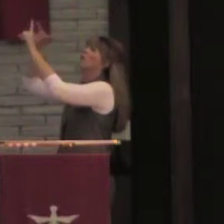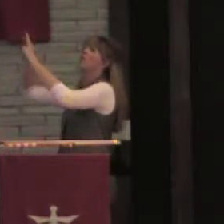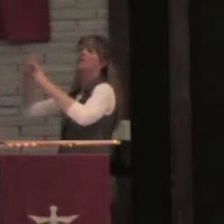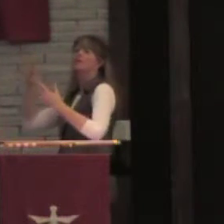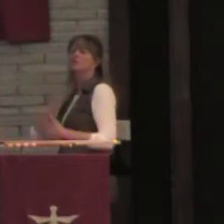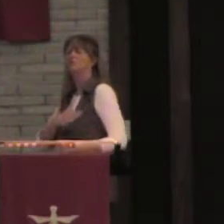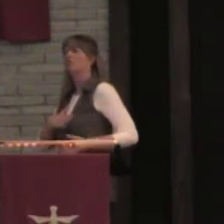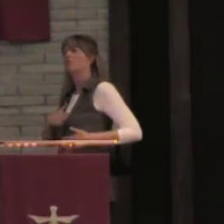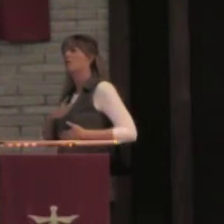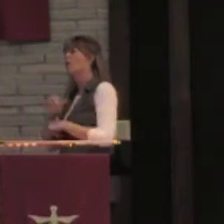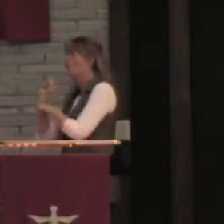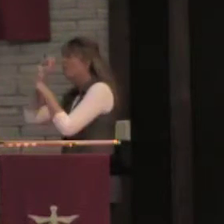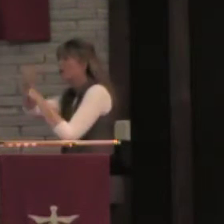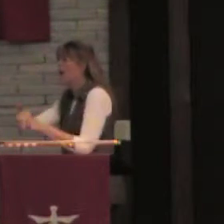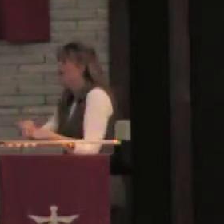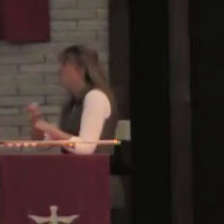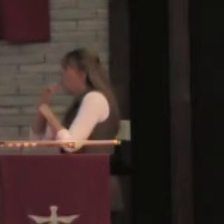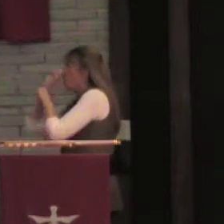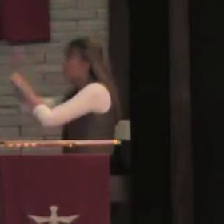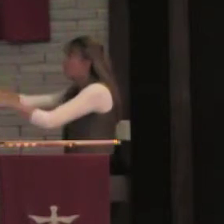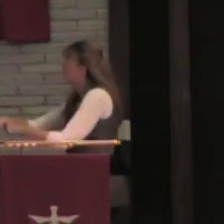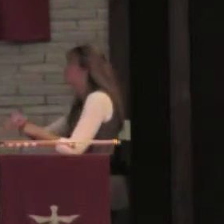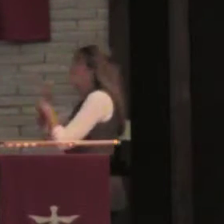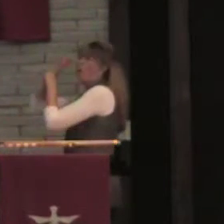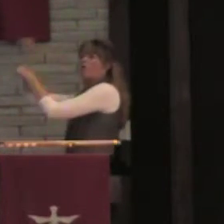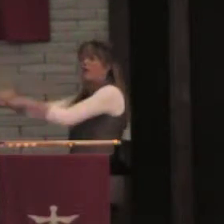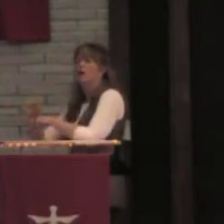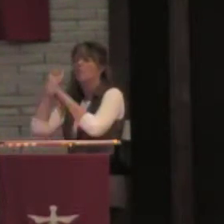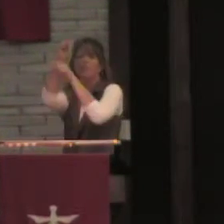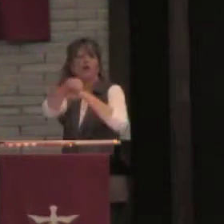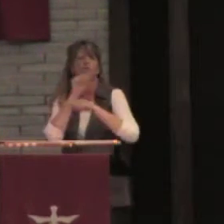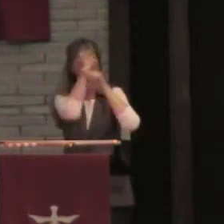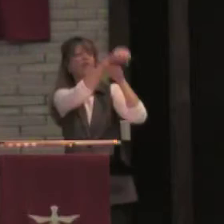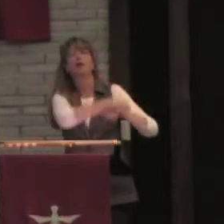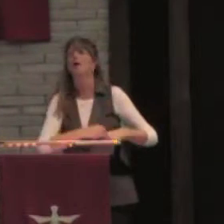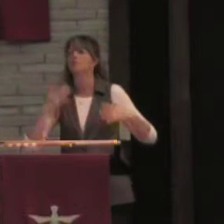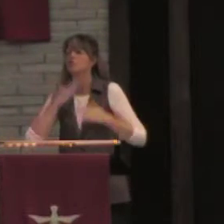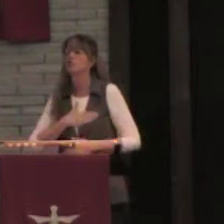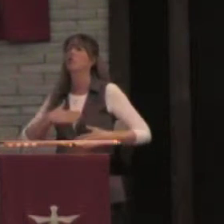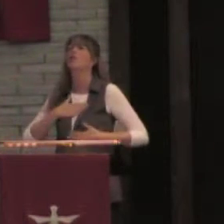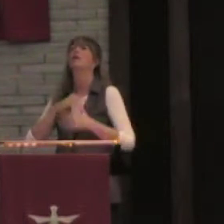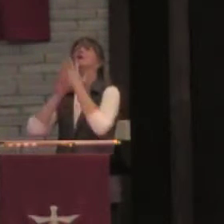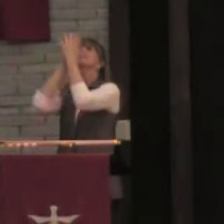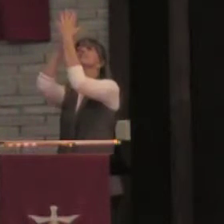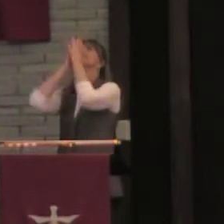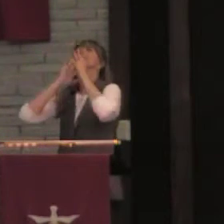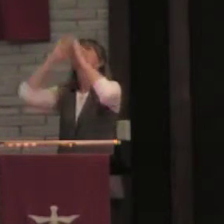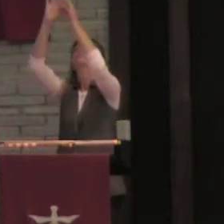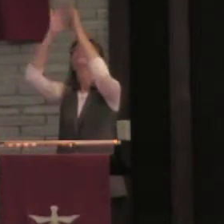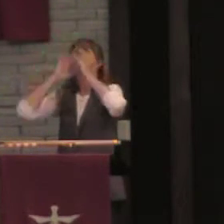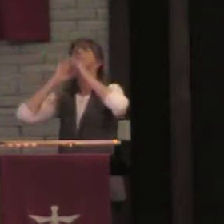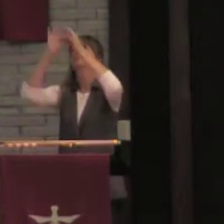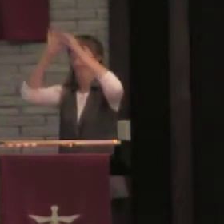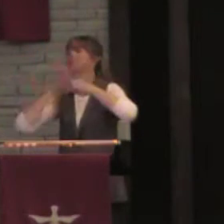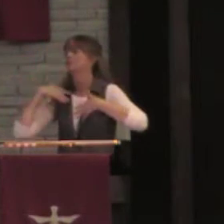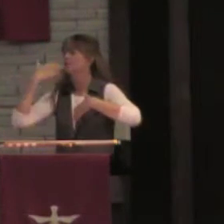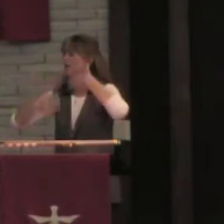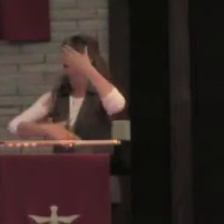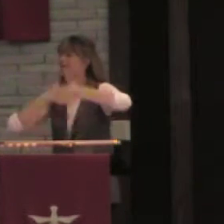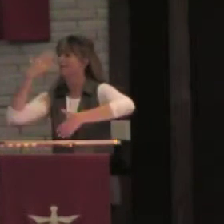your dreams with God in a relationship. And you can overcome so many things if you enjoy the relationship that you